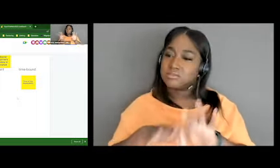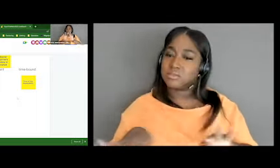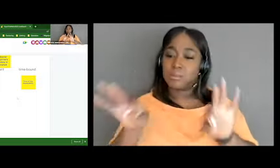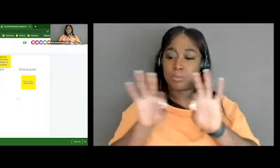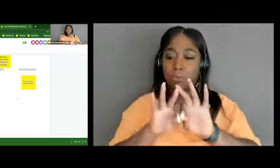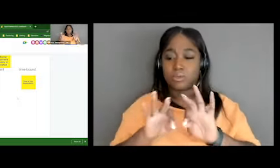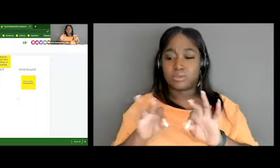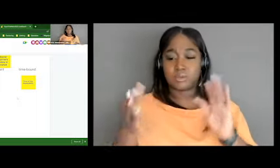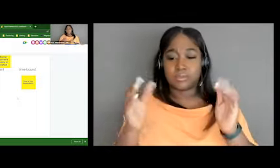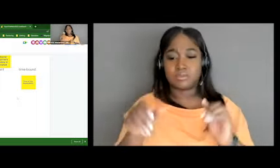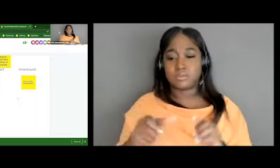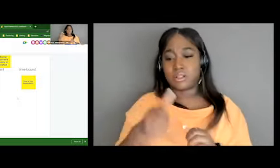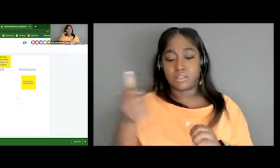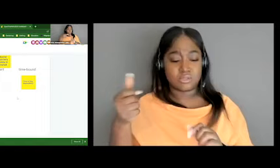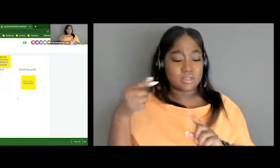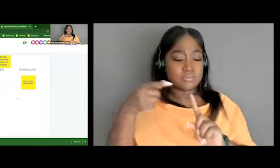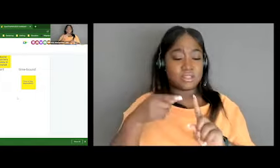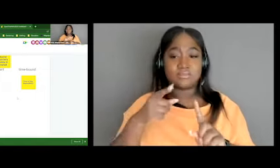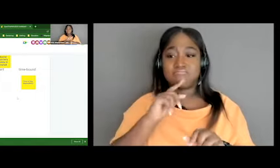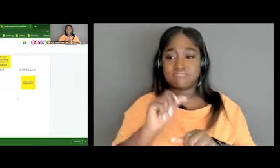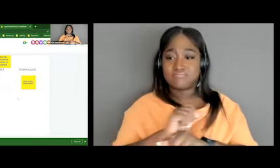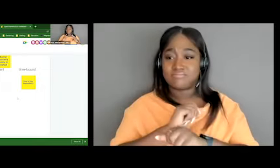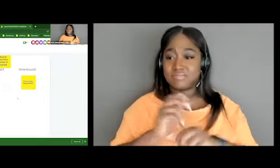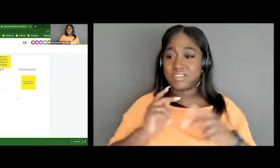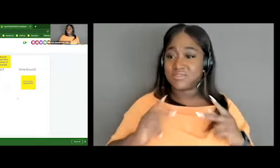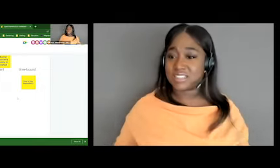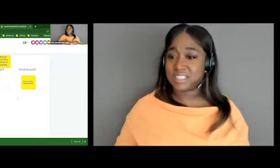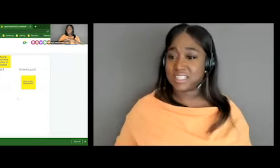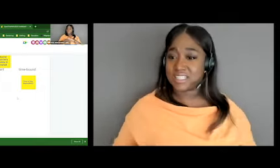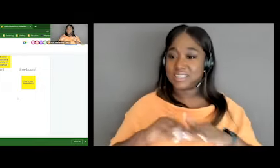thing actually physically accessible? But, do you feel like you